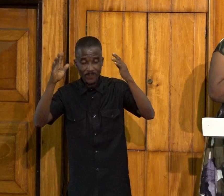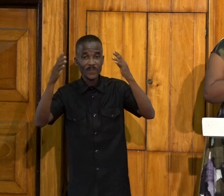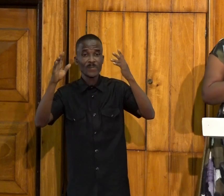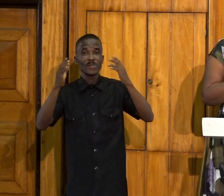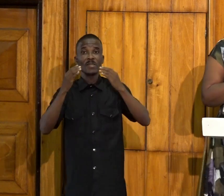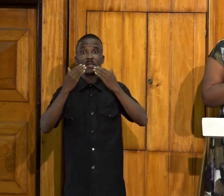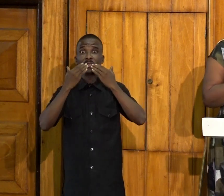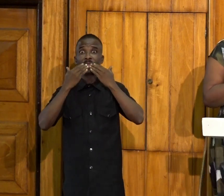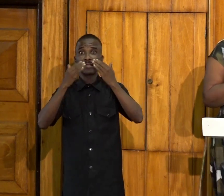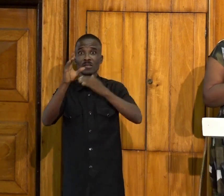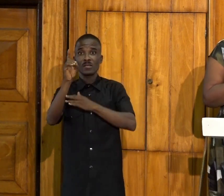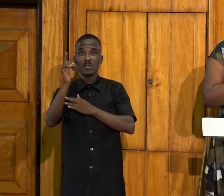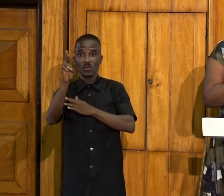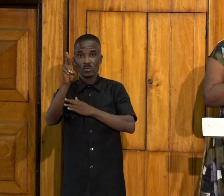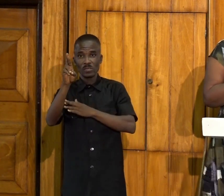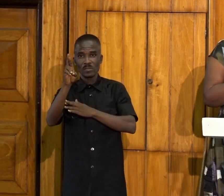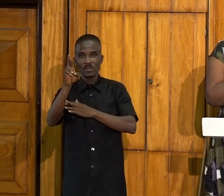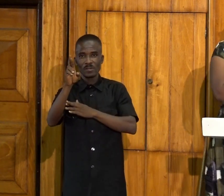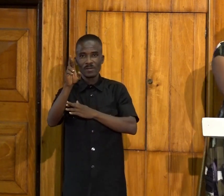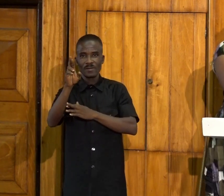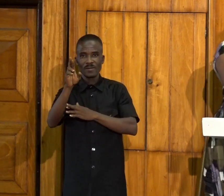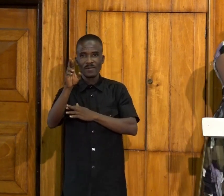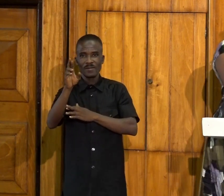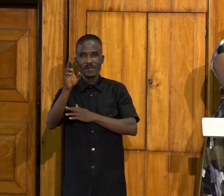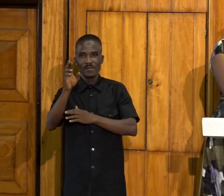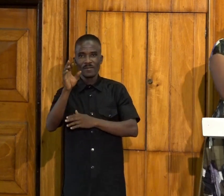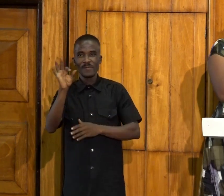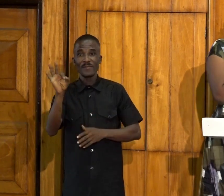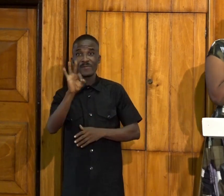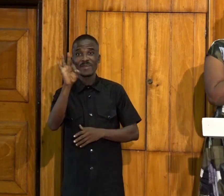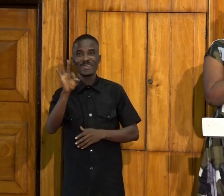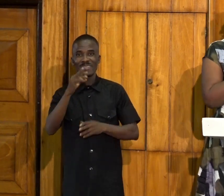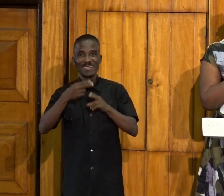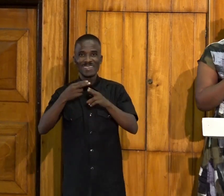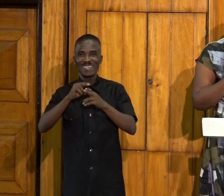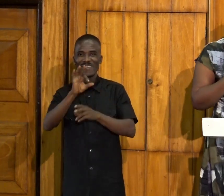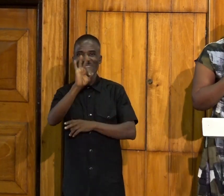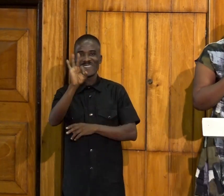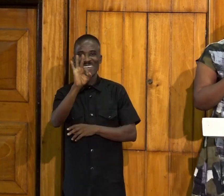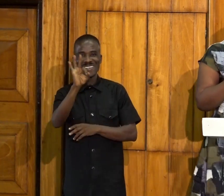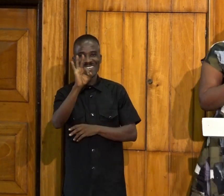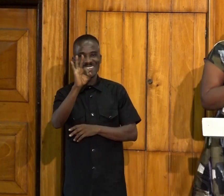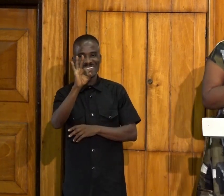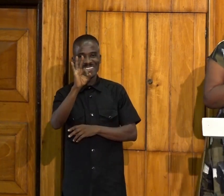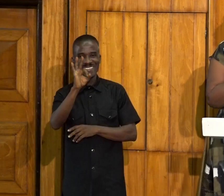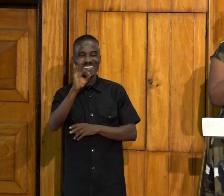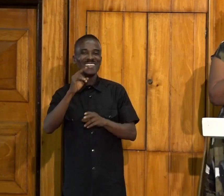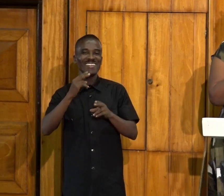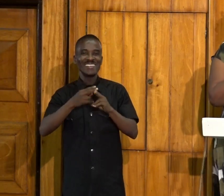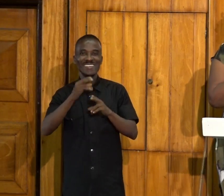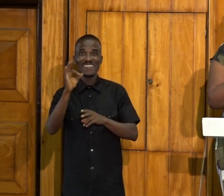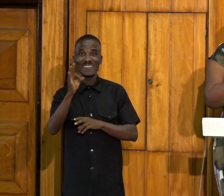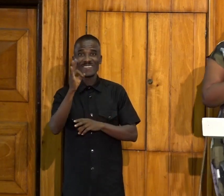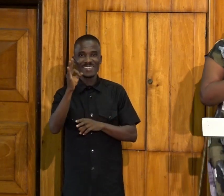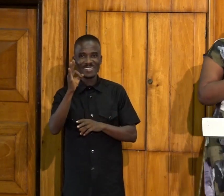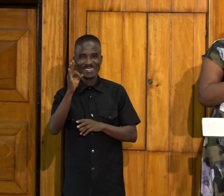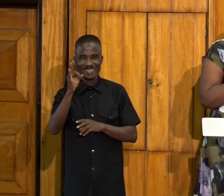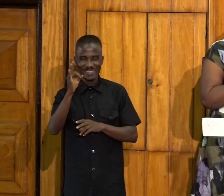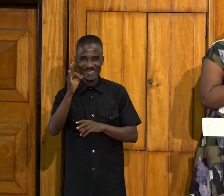Thank you, Dr. Friday, for the wonderful presentation. Dr. Friday presented on a